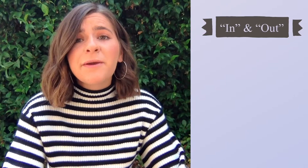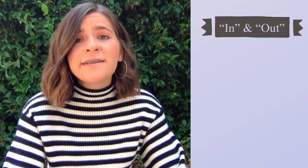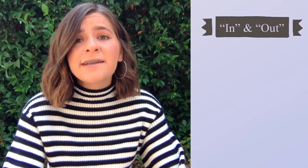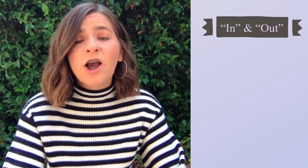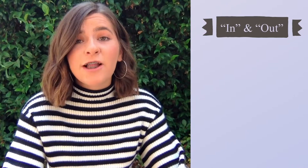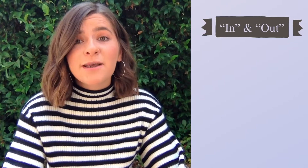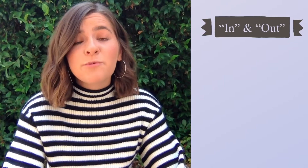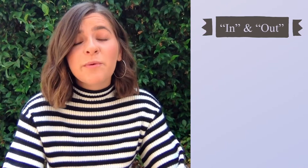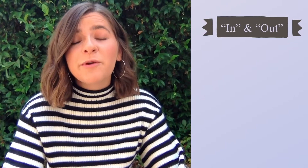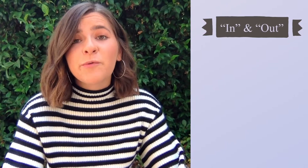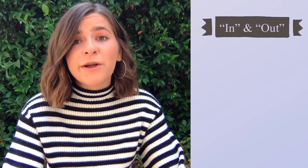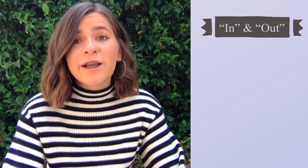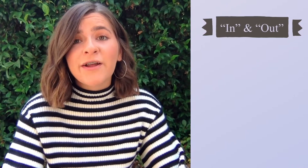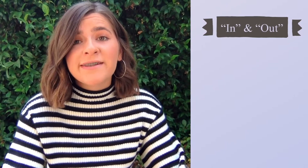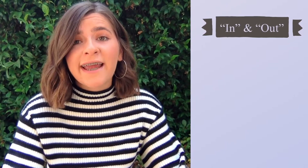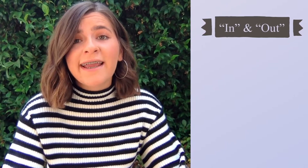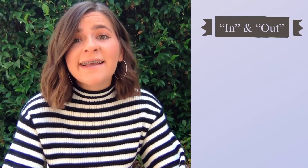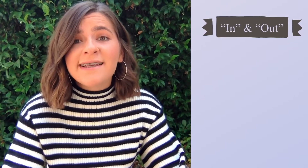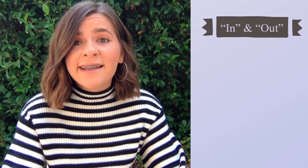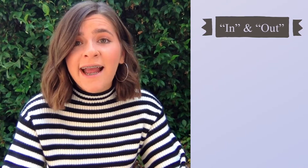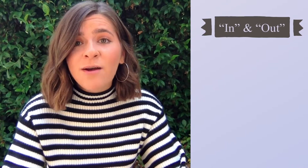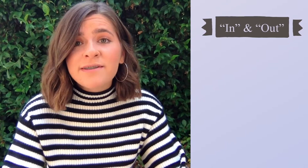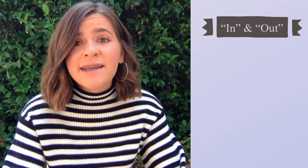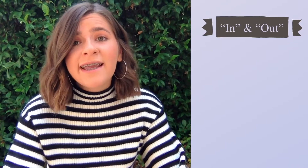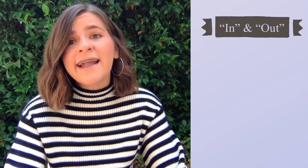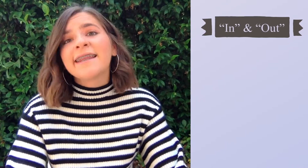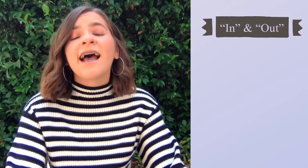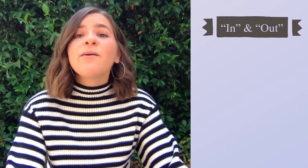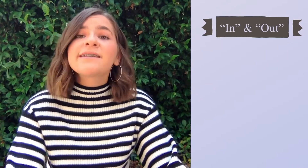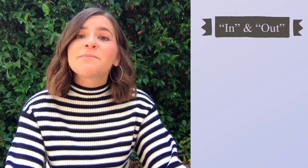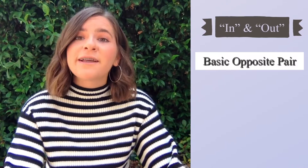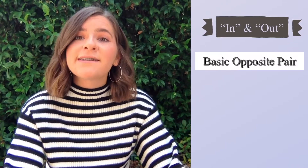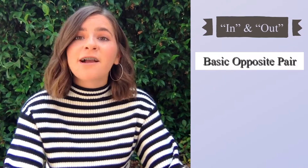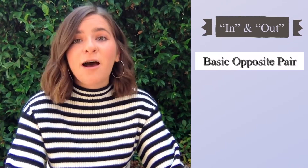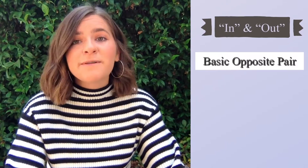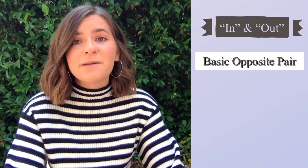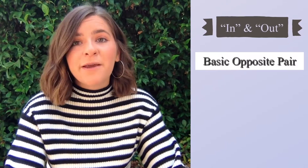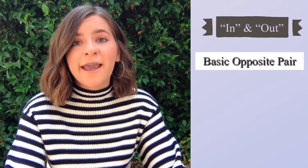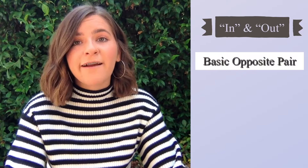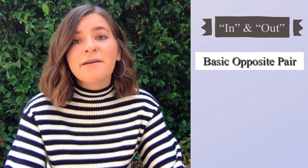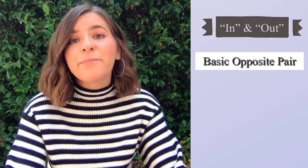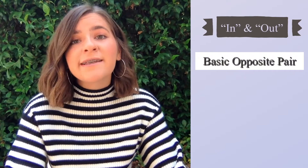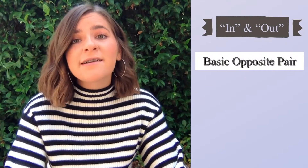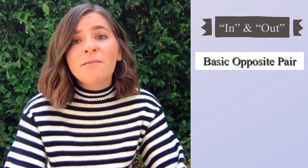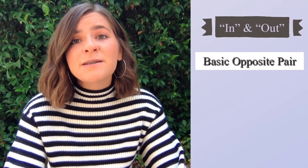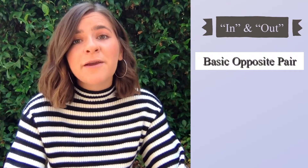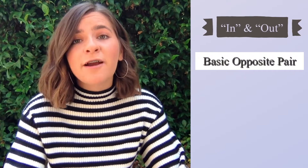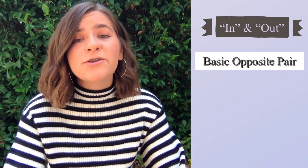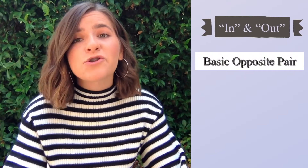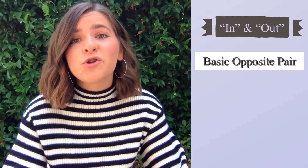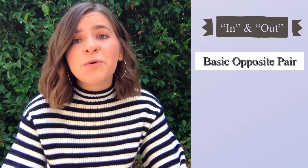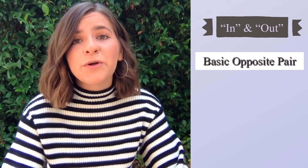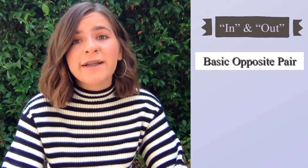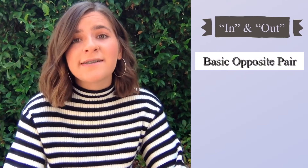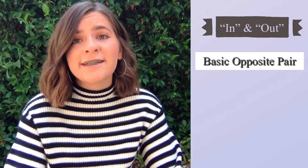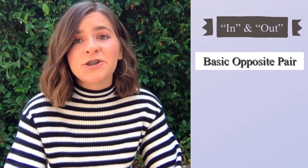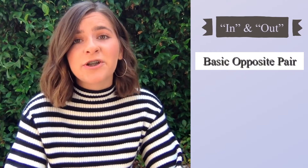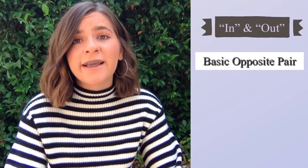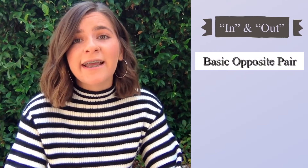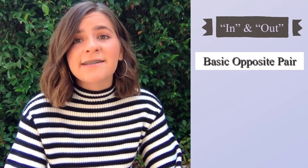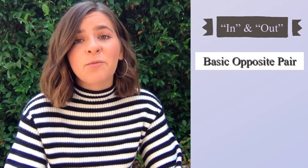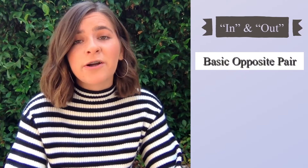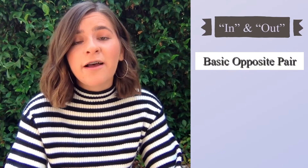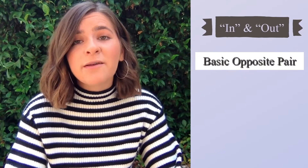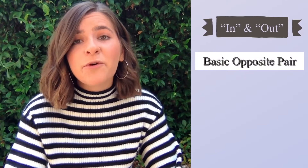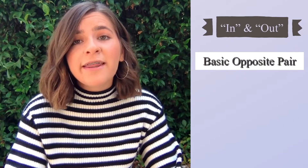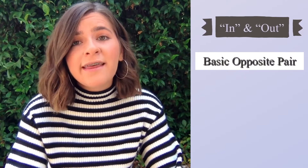The basic concept we'll be working on today is in and out. In and out is a basic opposite pair, and basic opposite pairs are super great to teach your